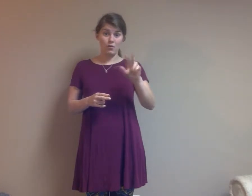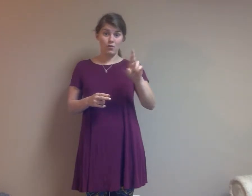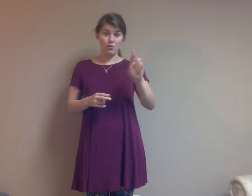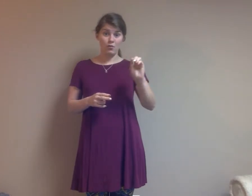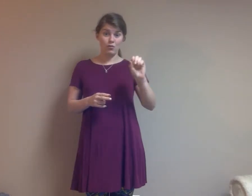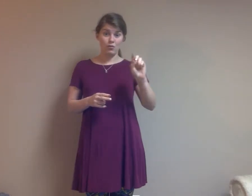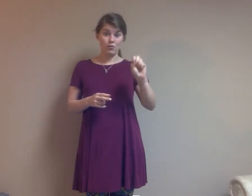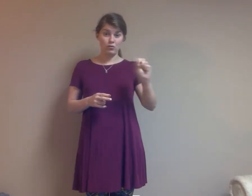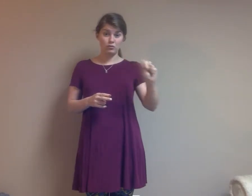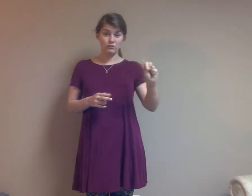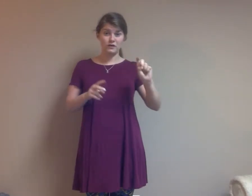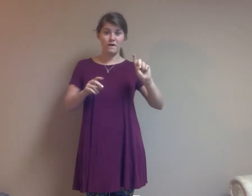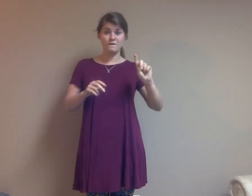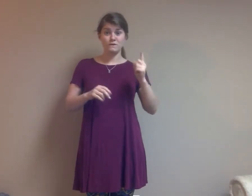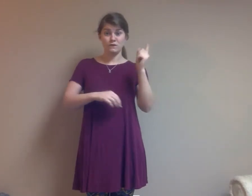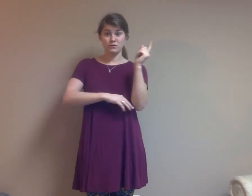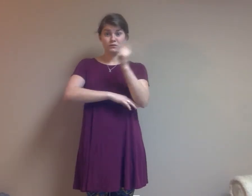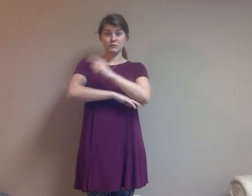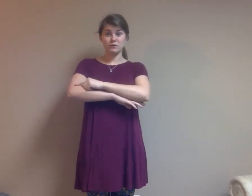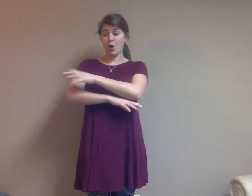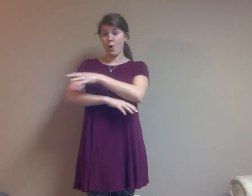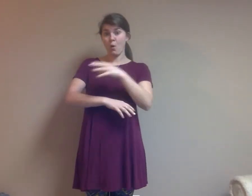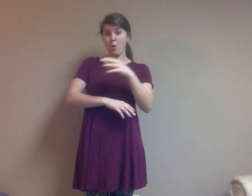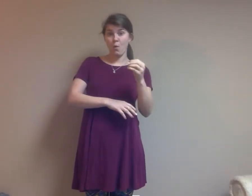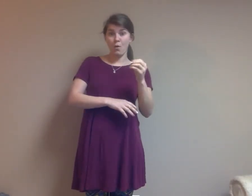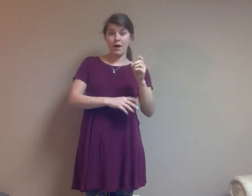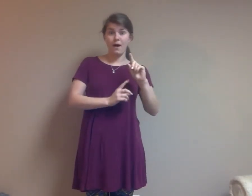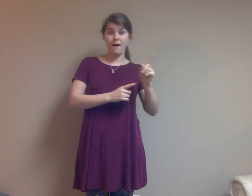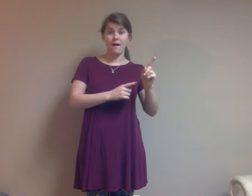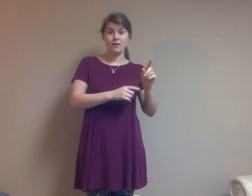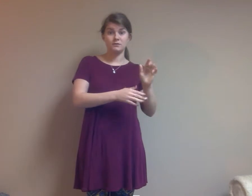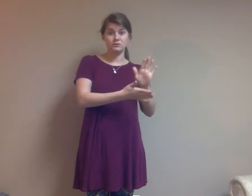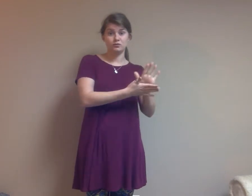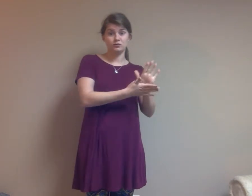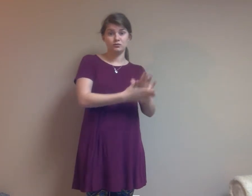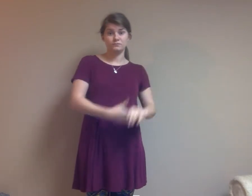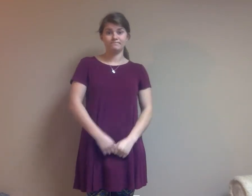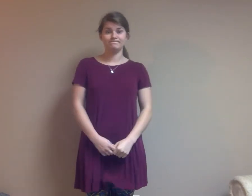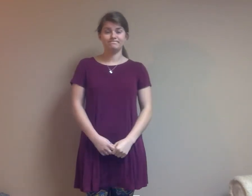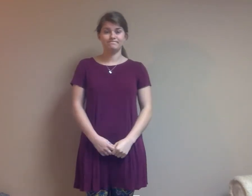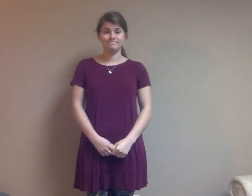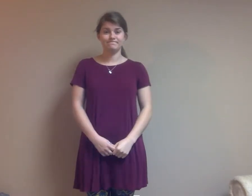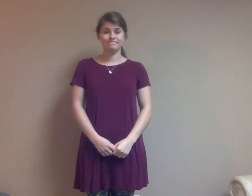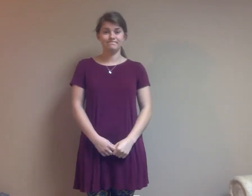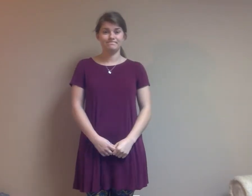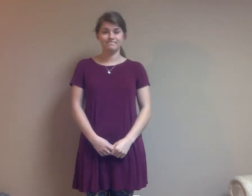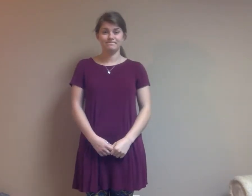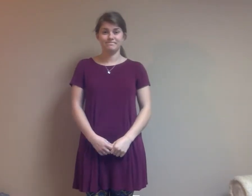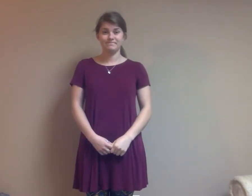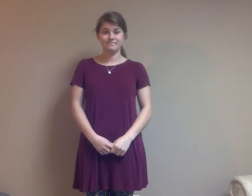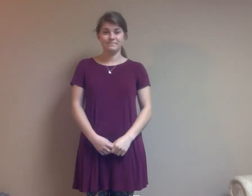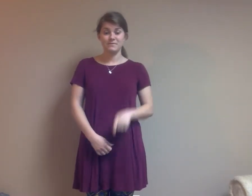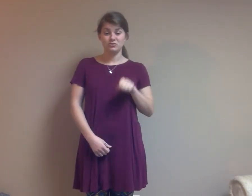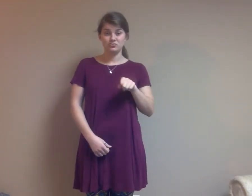are my best knickers. I like kitty knickers. There is a real horse inside this.